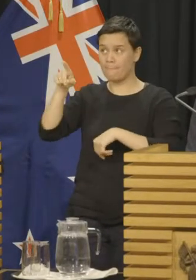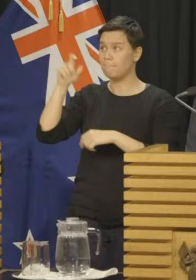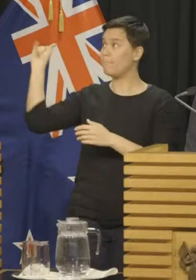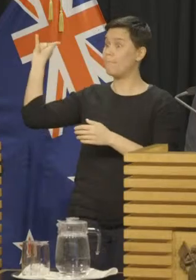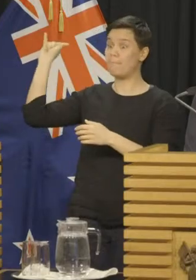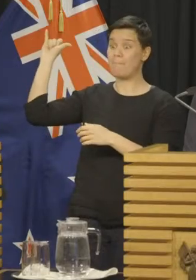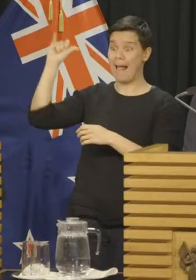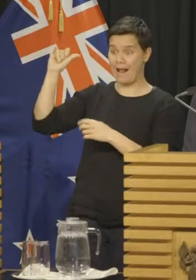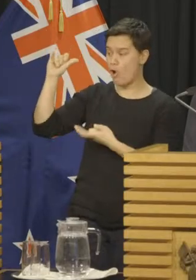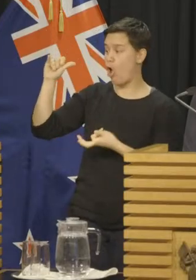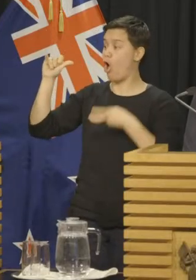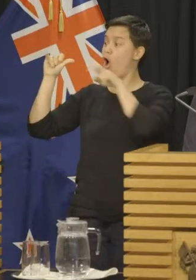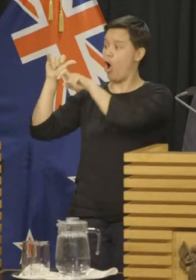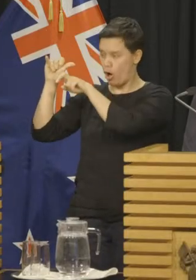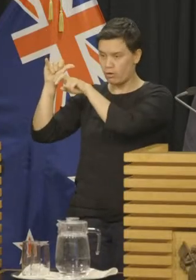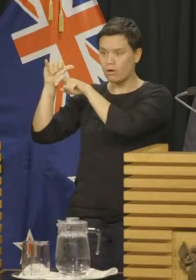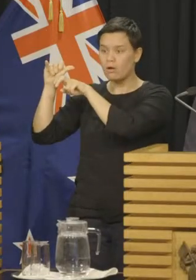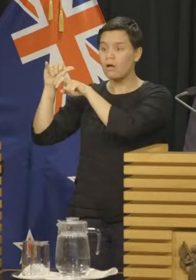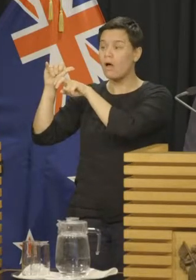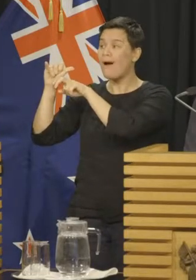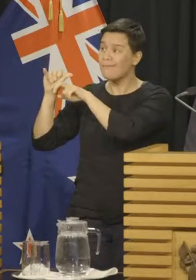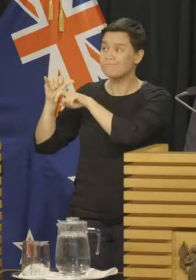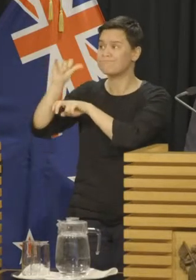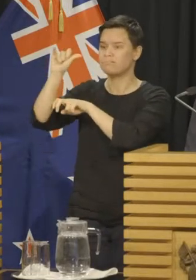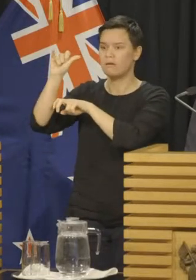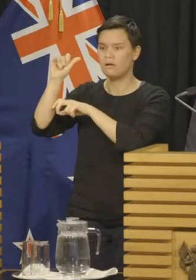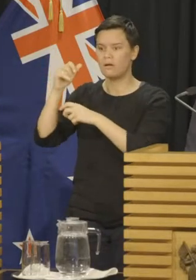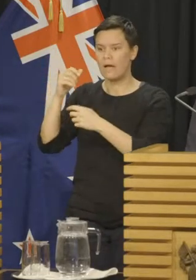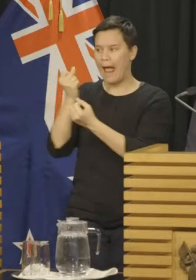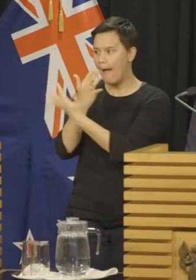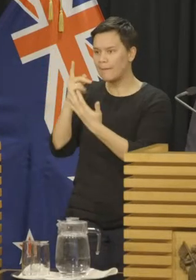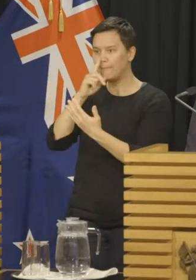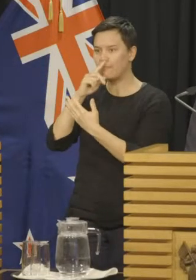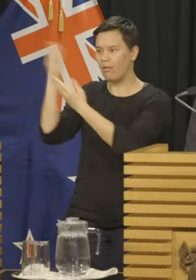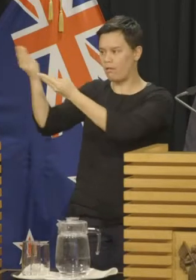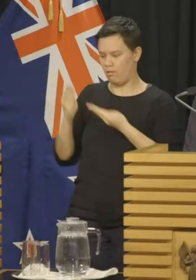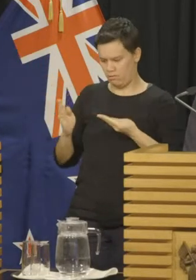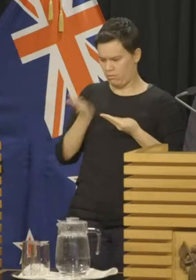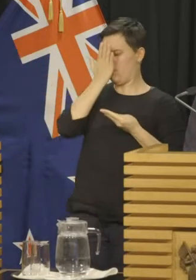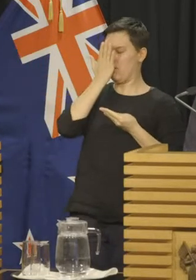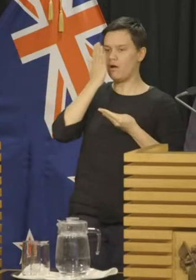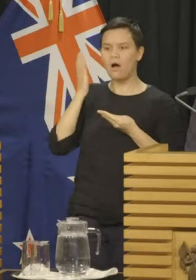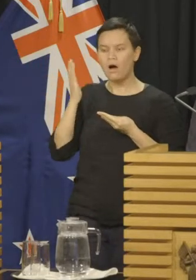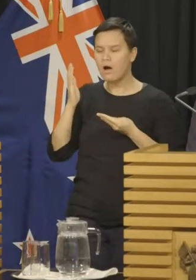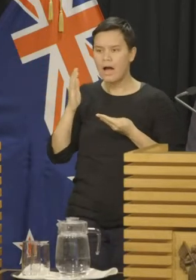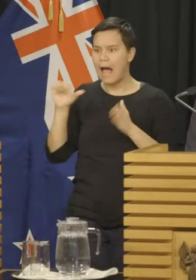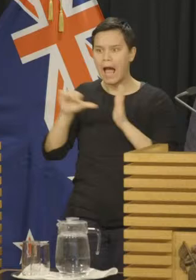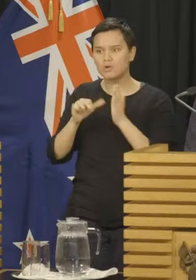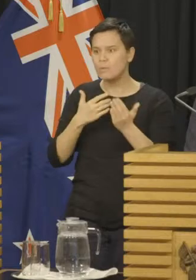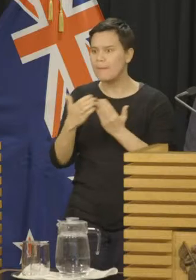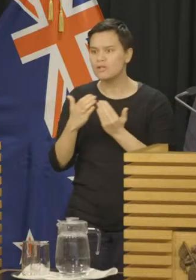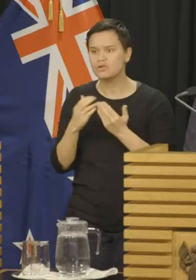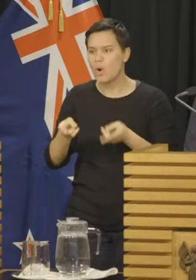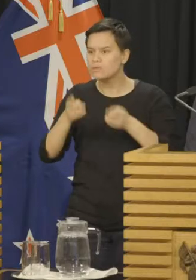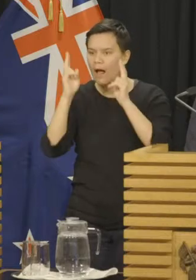departing. That wasn't an easy way to operate either for those operating the facility or when it came